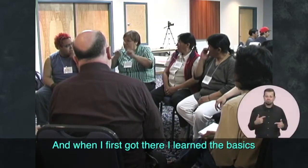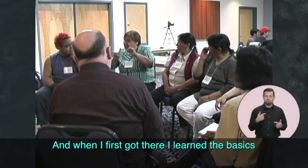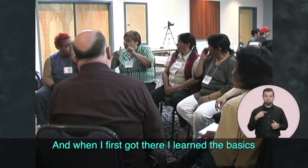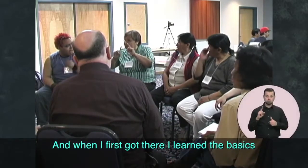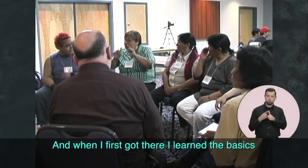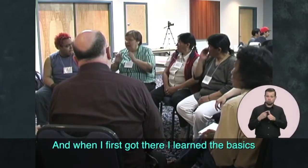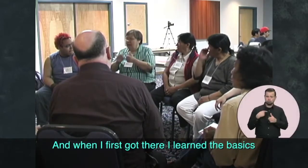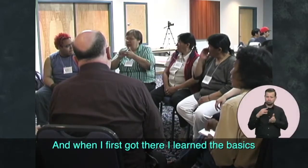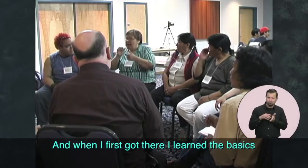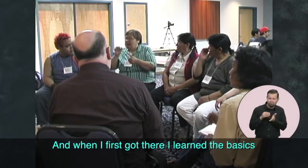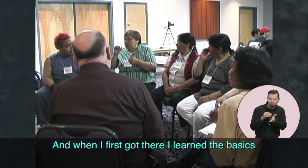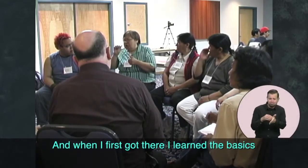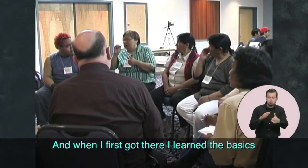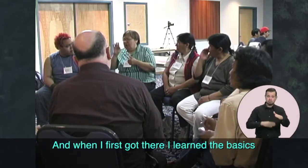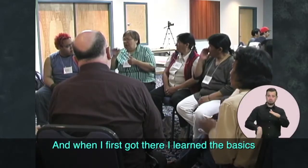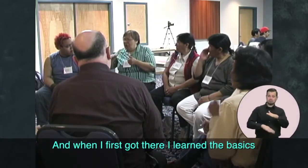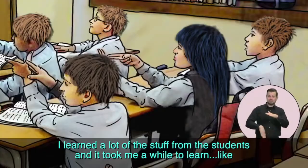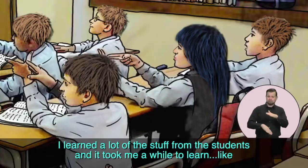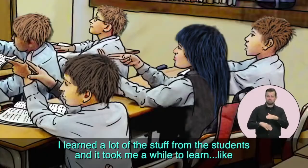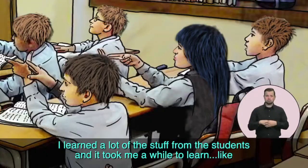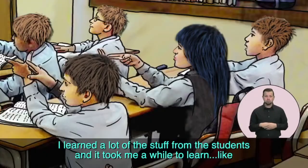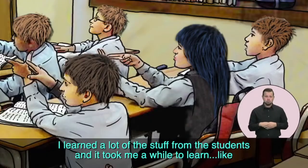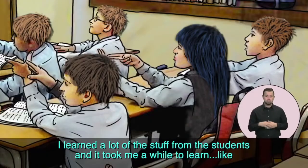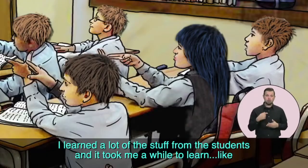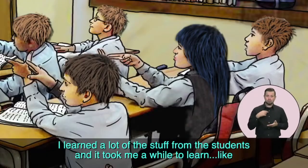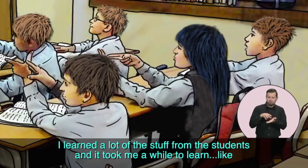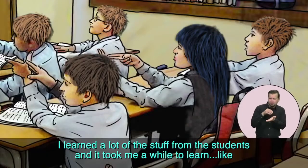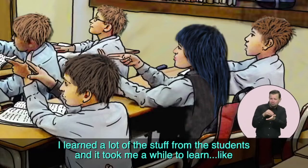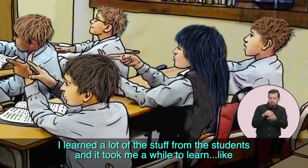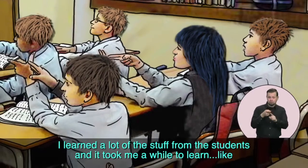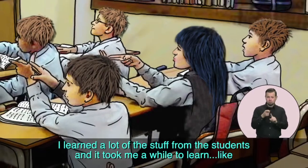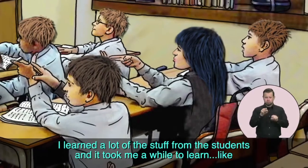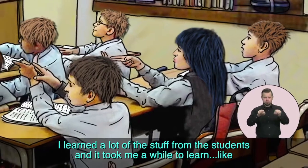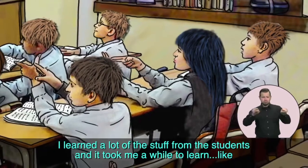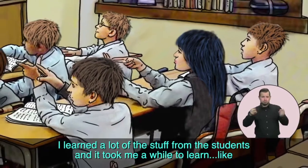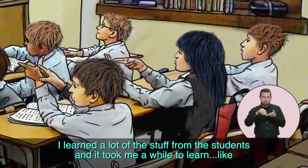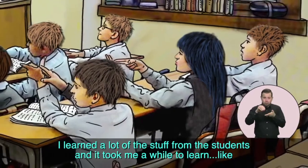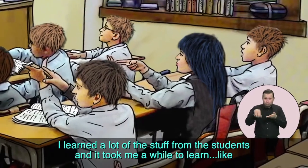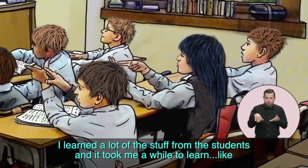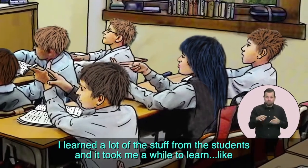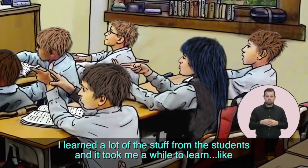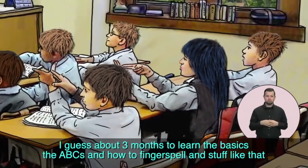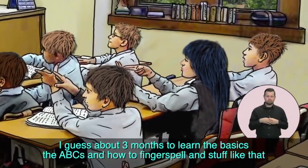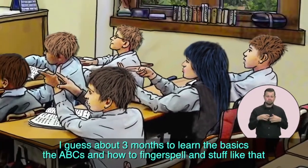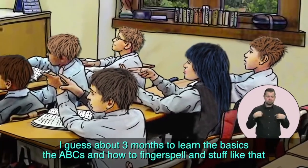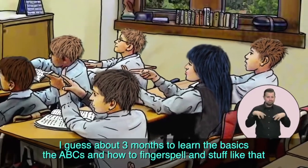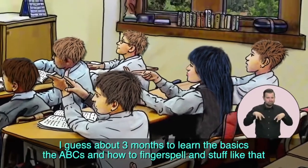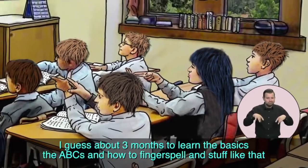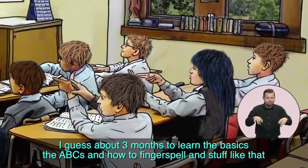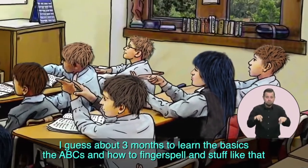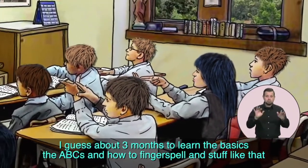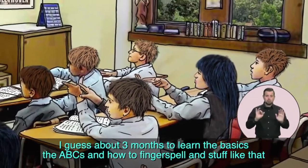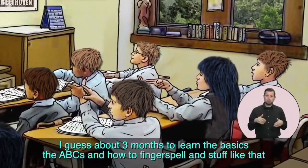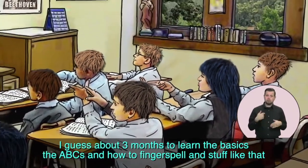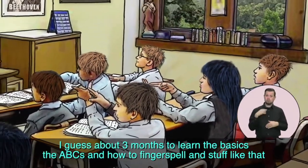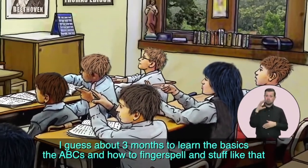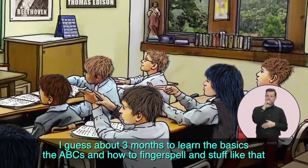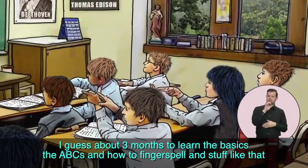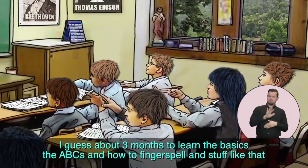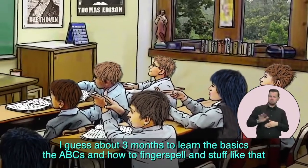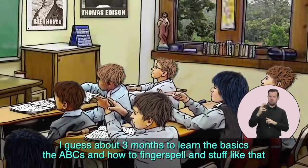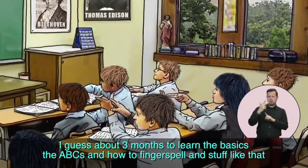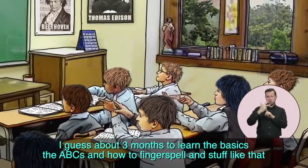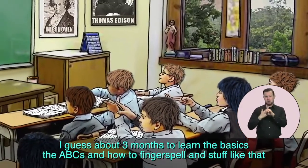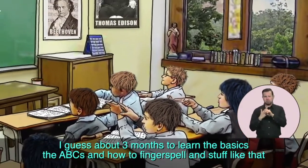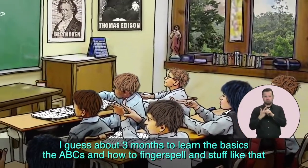And when I first got there, I was learning the basics, a lot of the stuff from the students, and it took me a while to learn, like, I guess about 3 months to learn the basics,